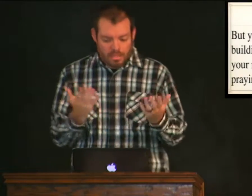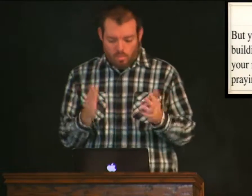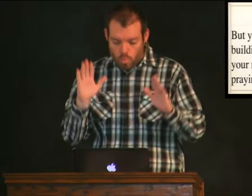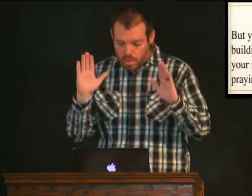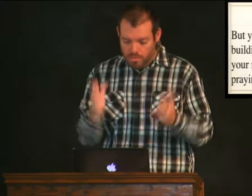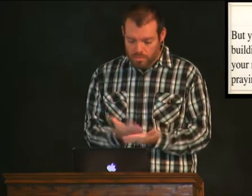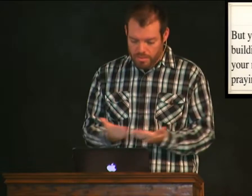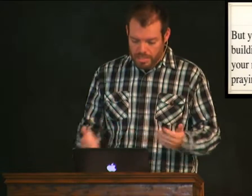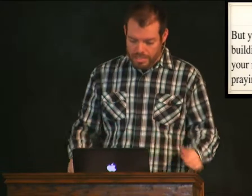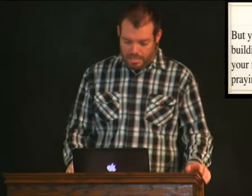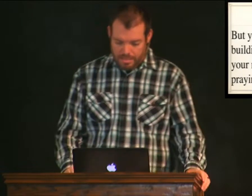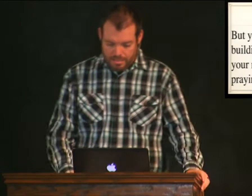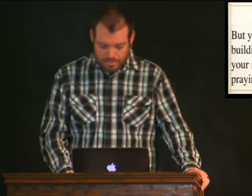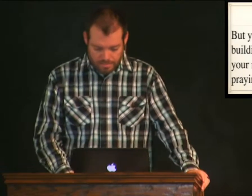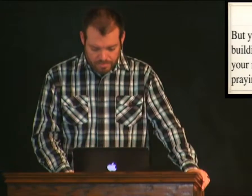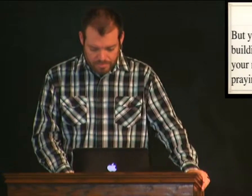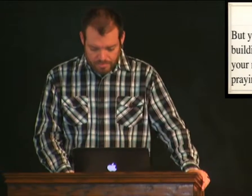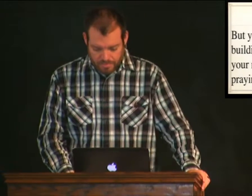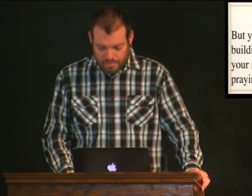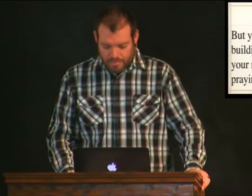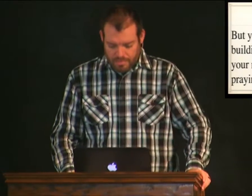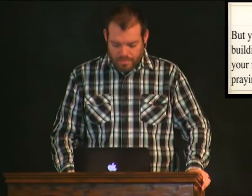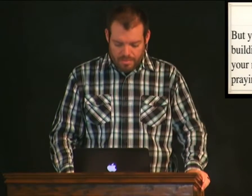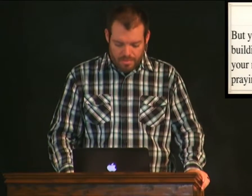There's many wonderful things